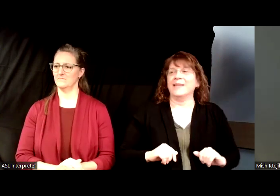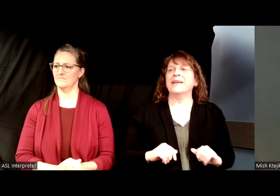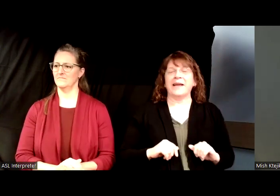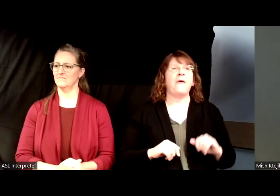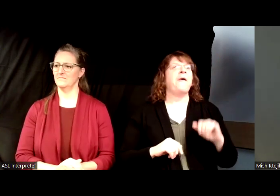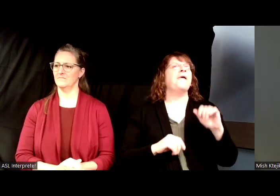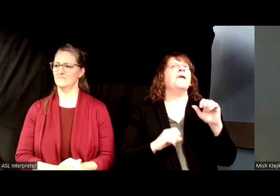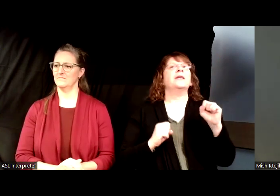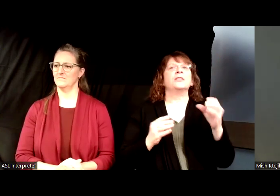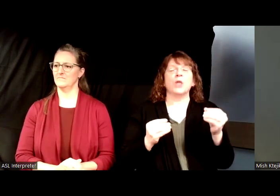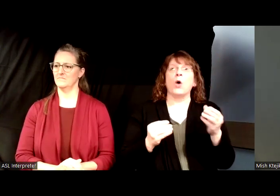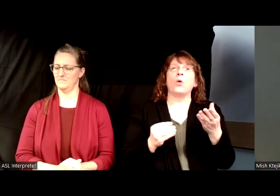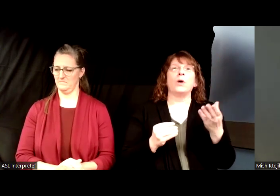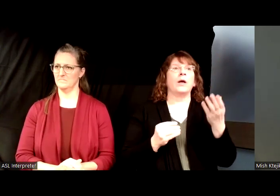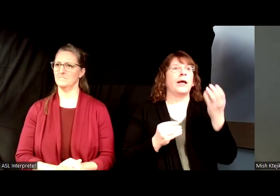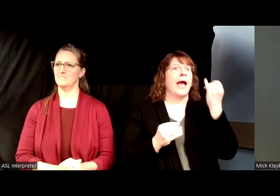plan.